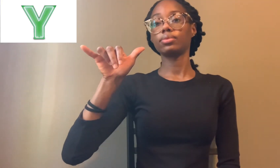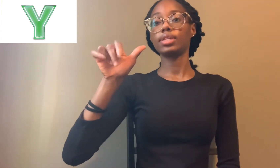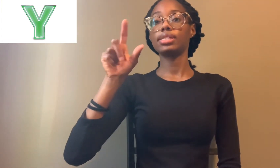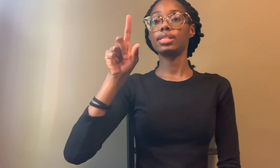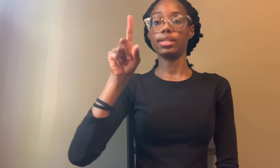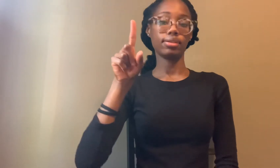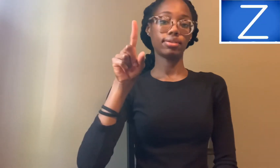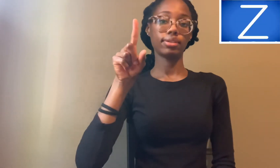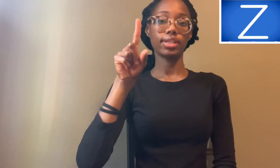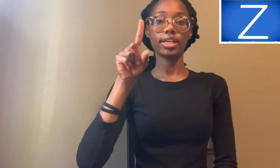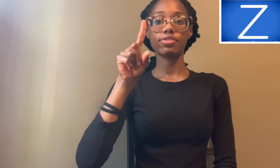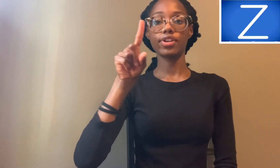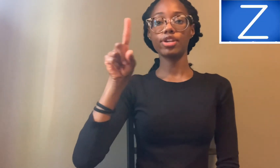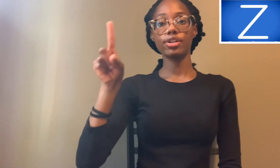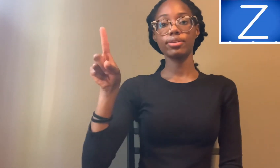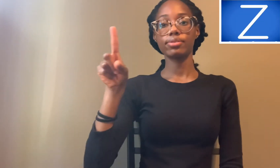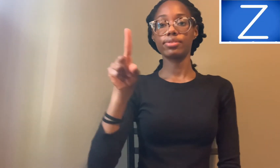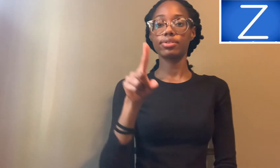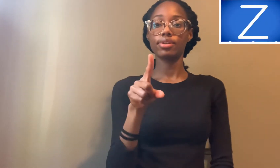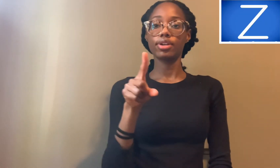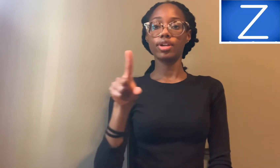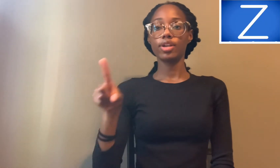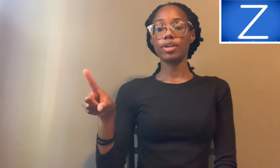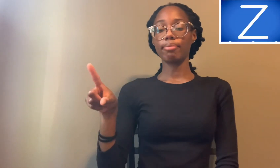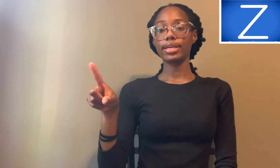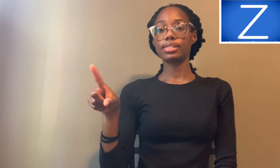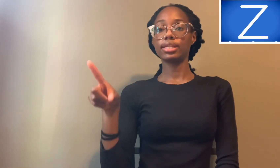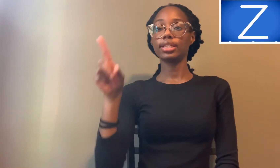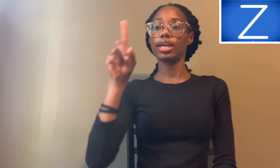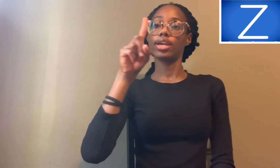And Z. Index finger, make a Z in the air.